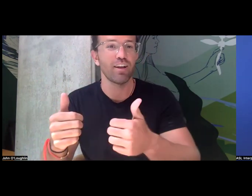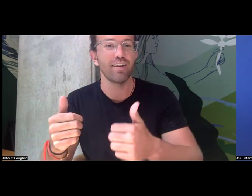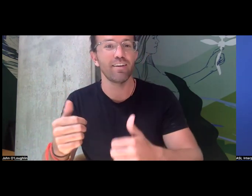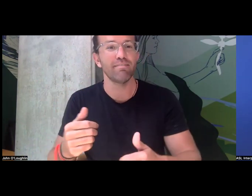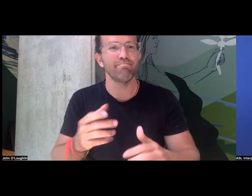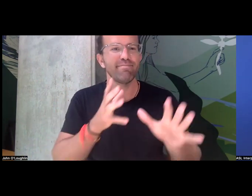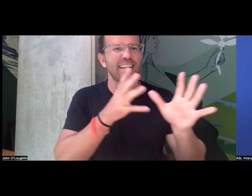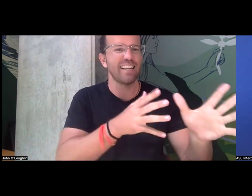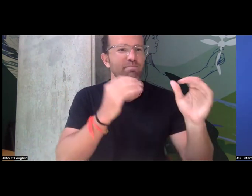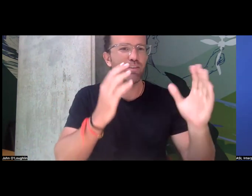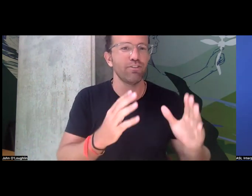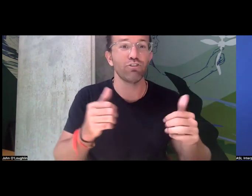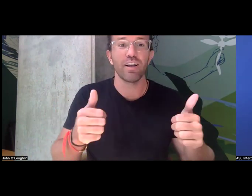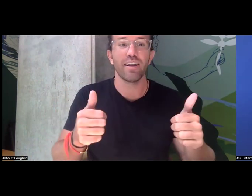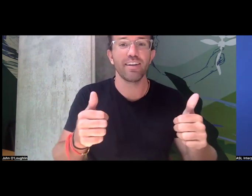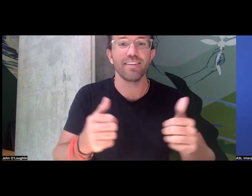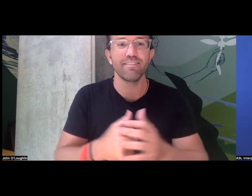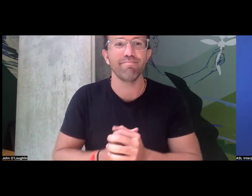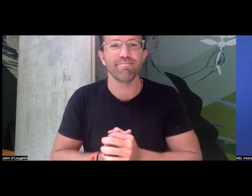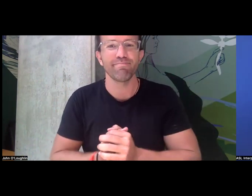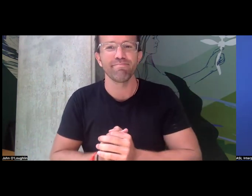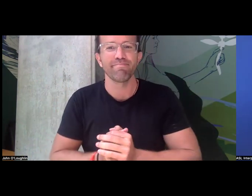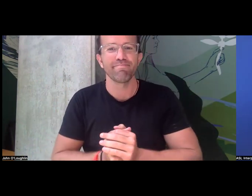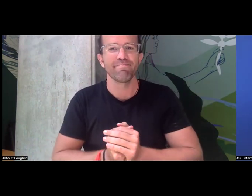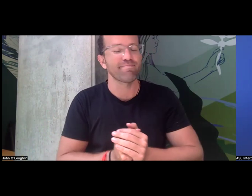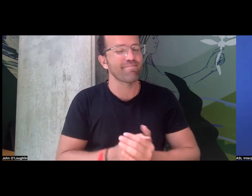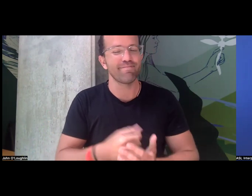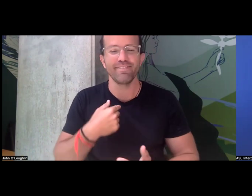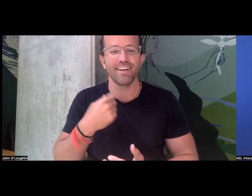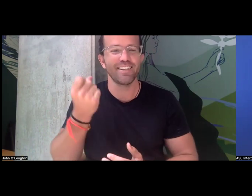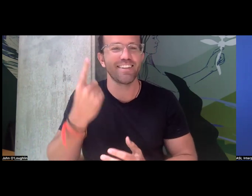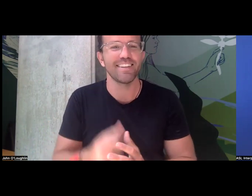for the class, seeing if you like your professor or you hate your professor.